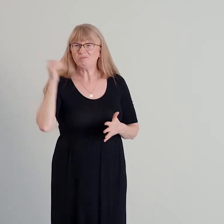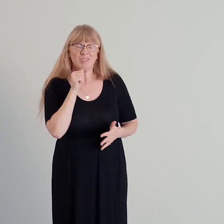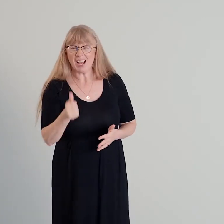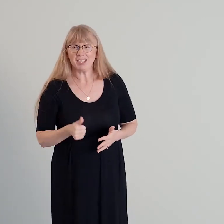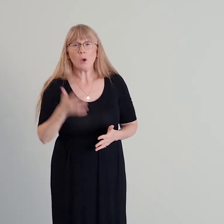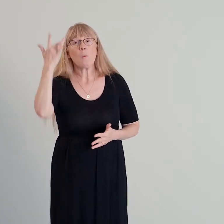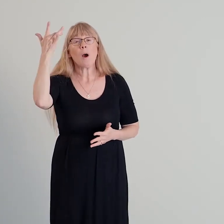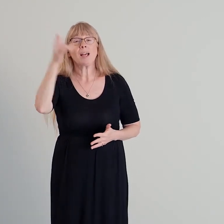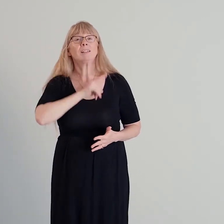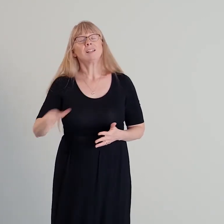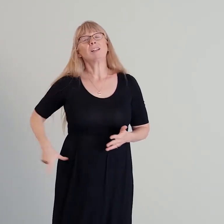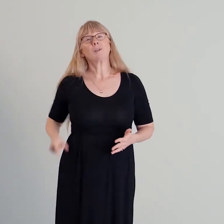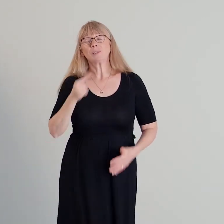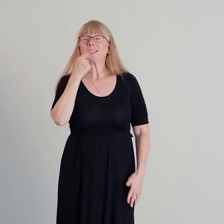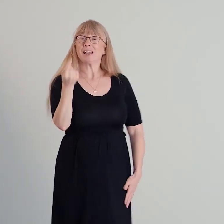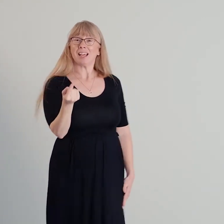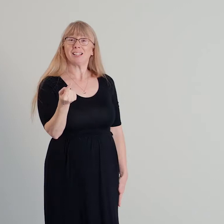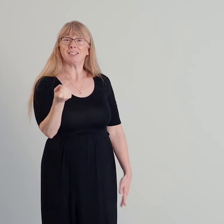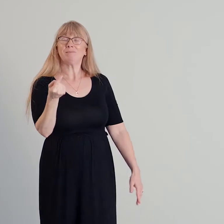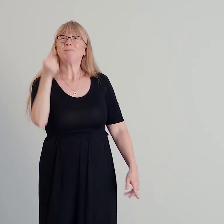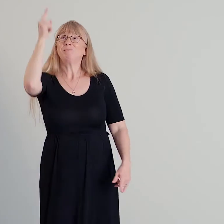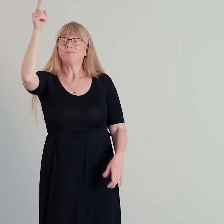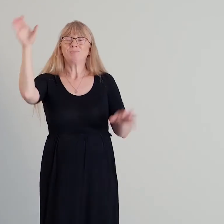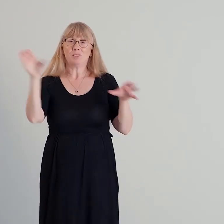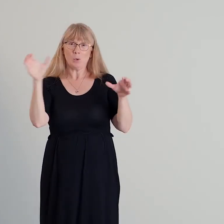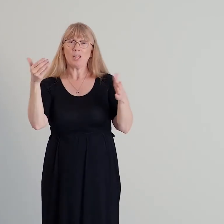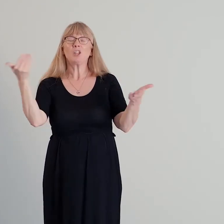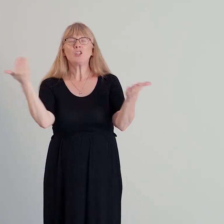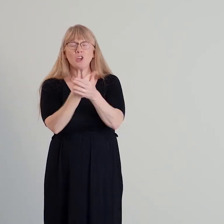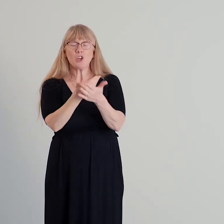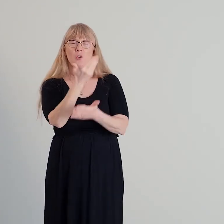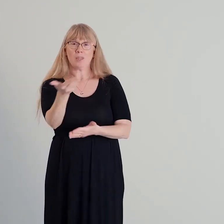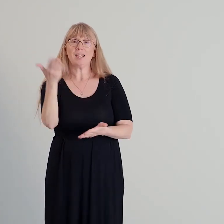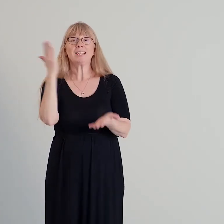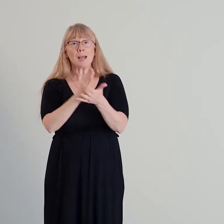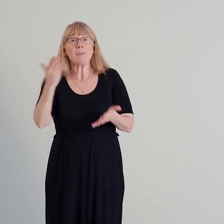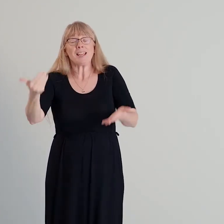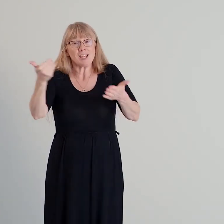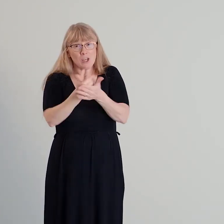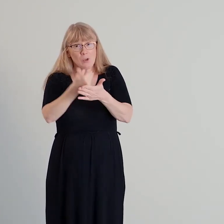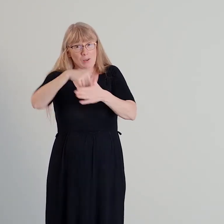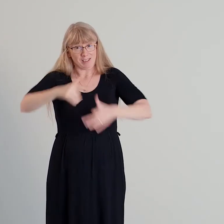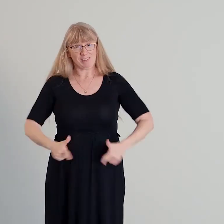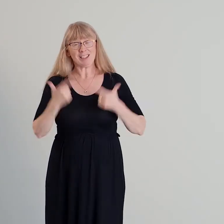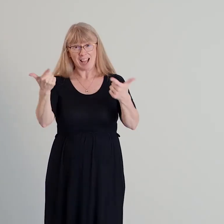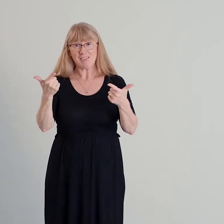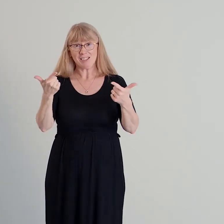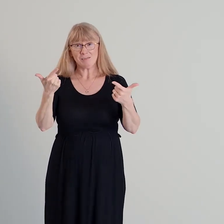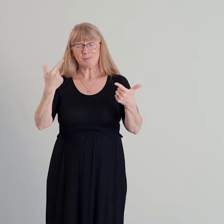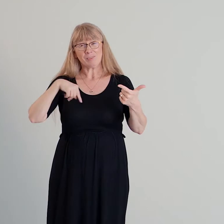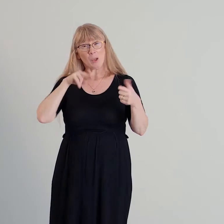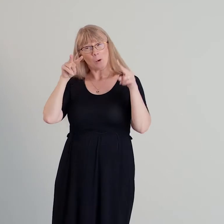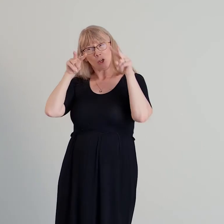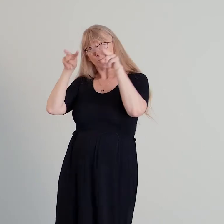Lord has said, God has said, I am doing a new thing. I'm doing something new in our lives. And we are looking